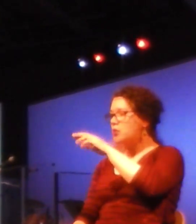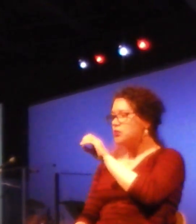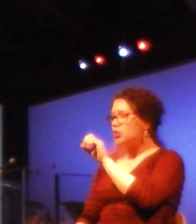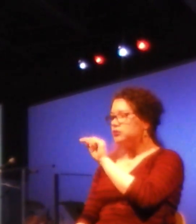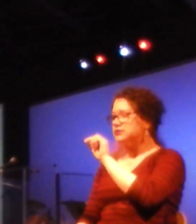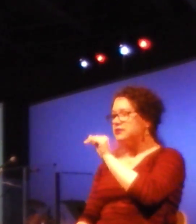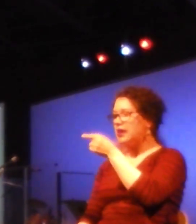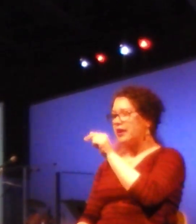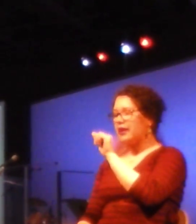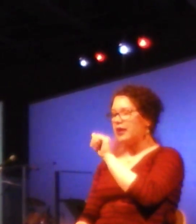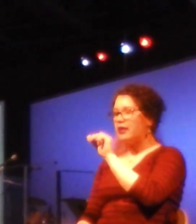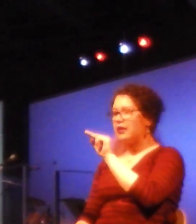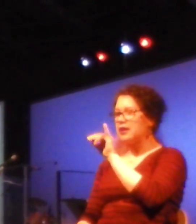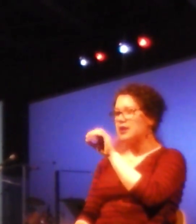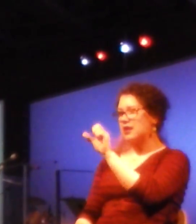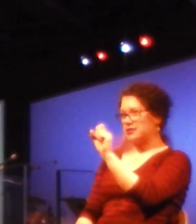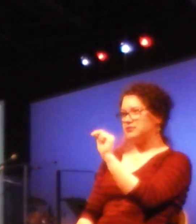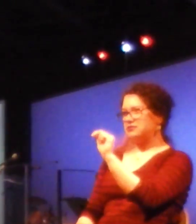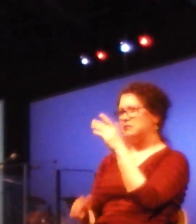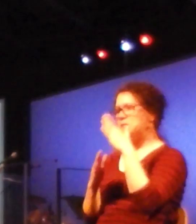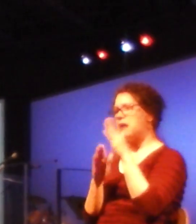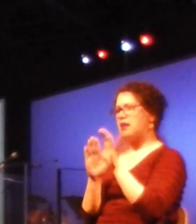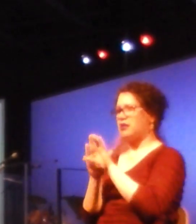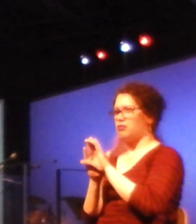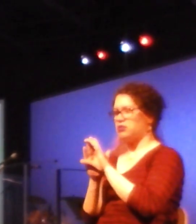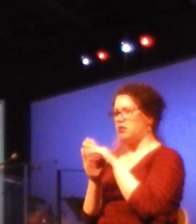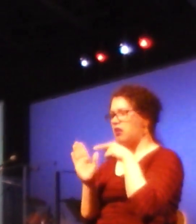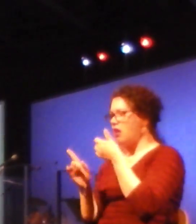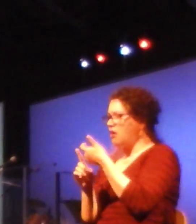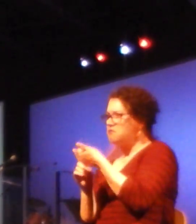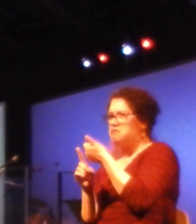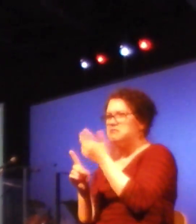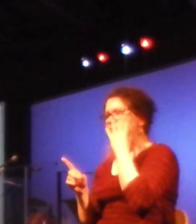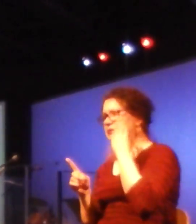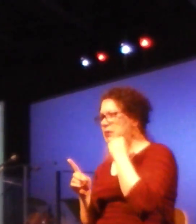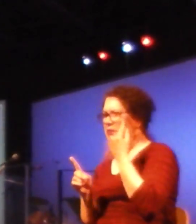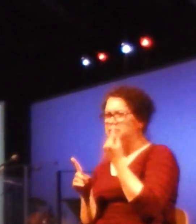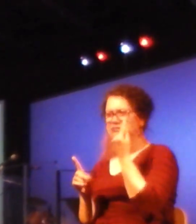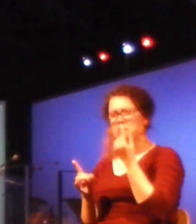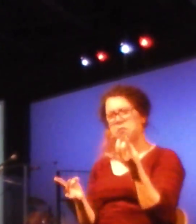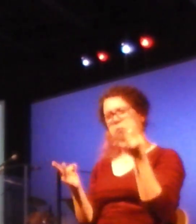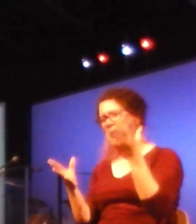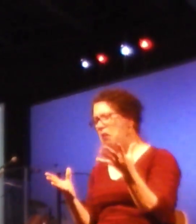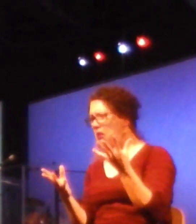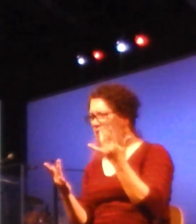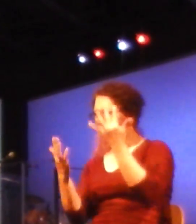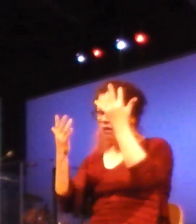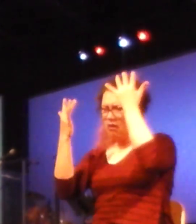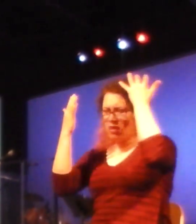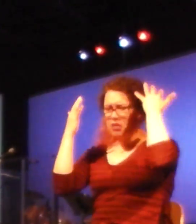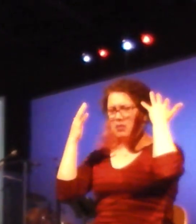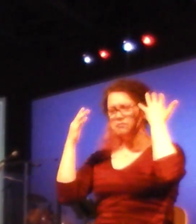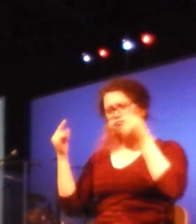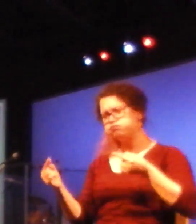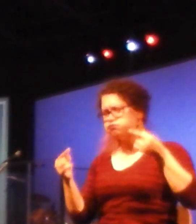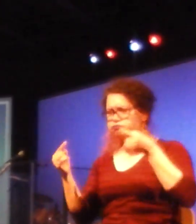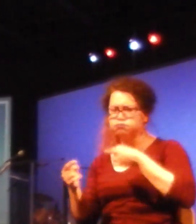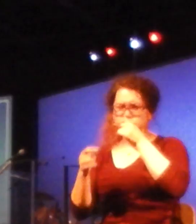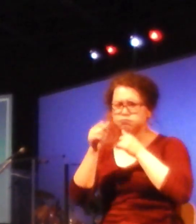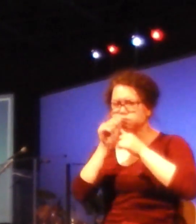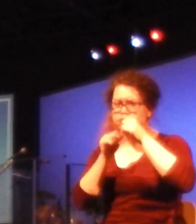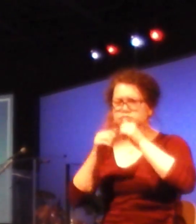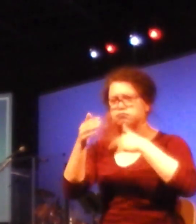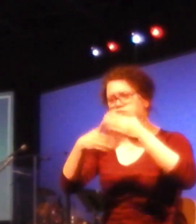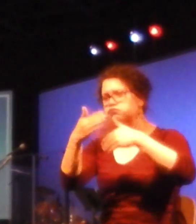in the story, goes through something unbelievably difficult. They overcome it, and they get what they want in the